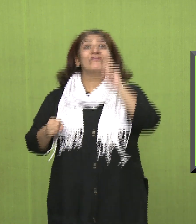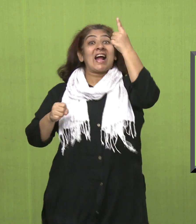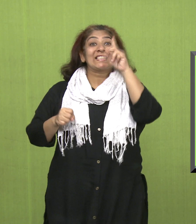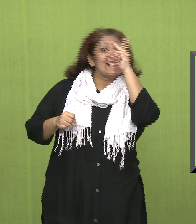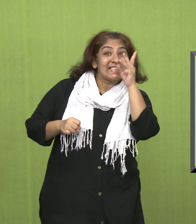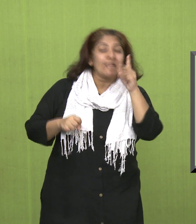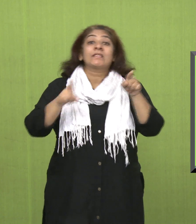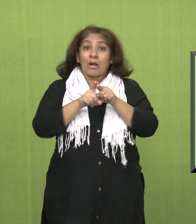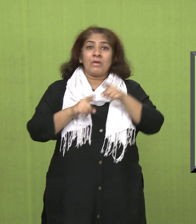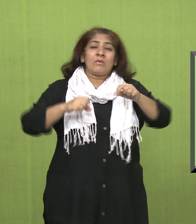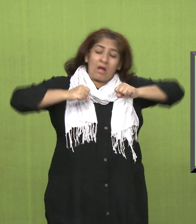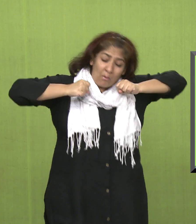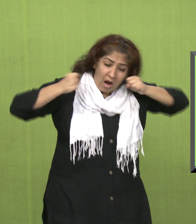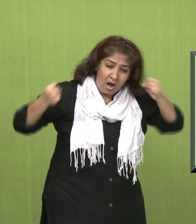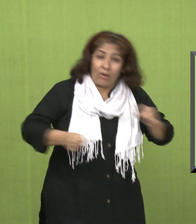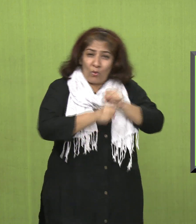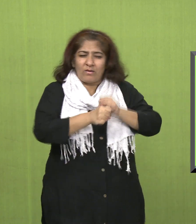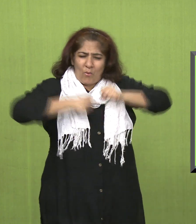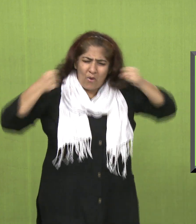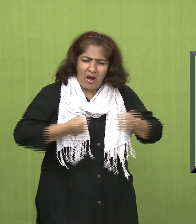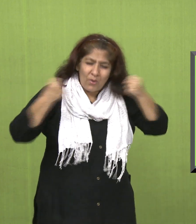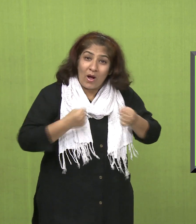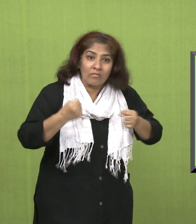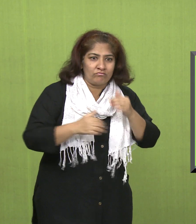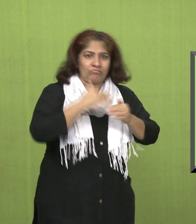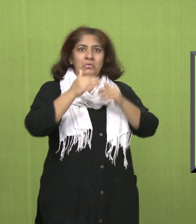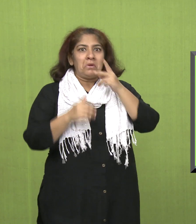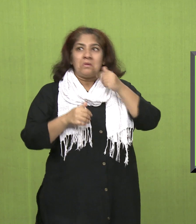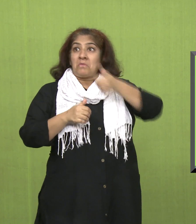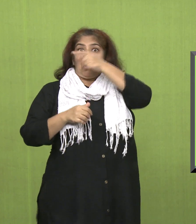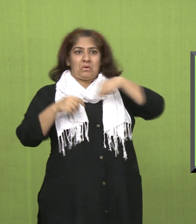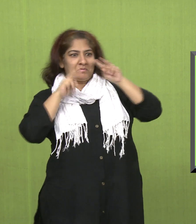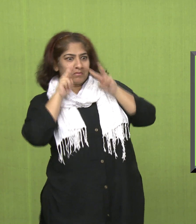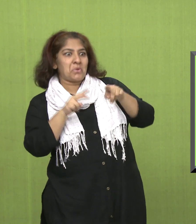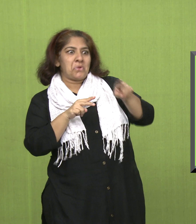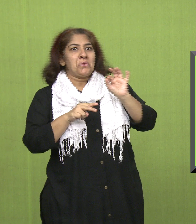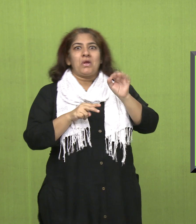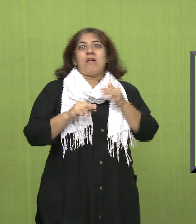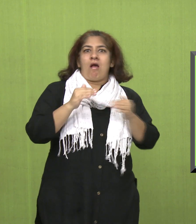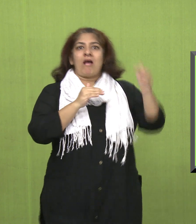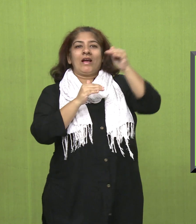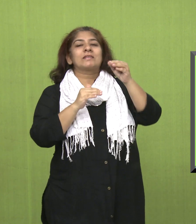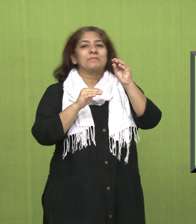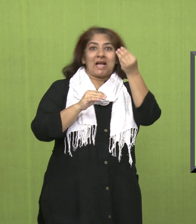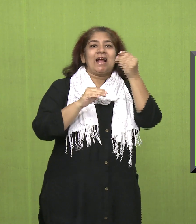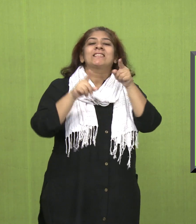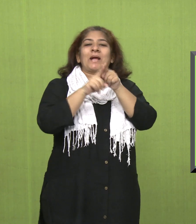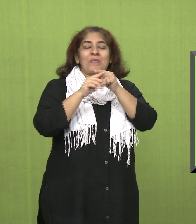we all in a race to do well, and it's like a competition. We all like